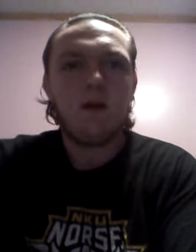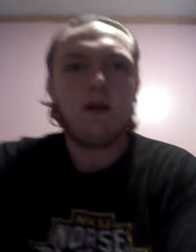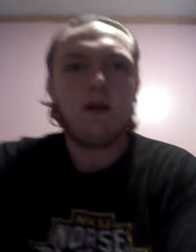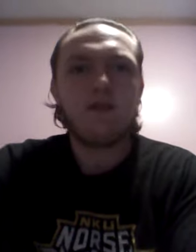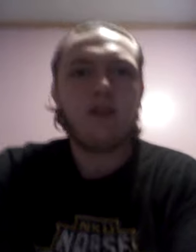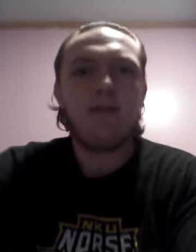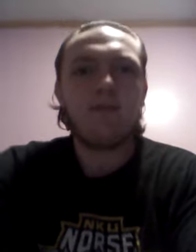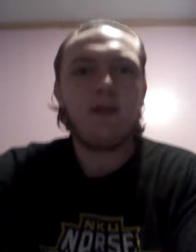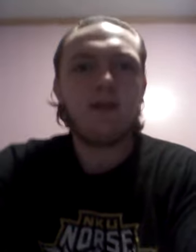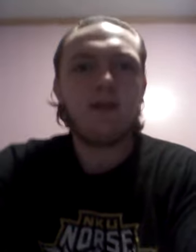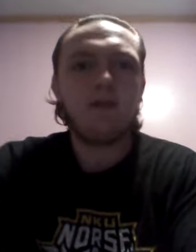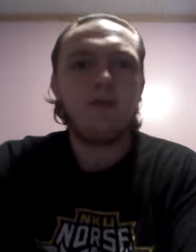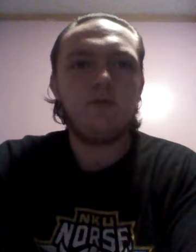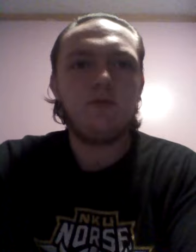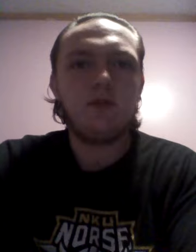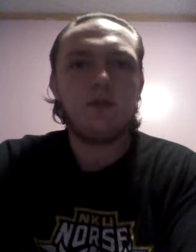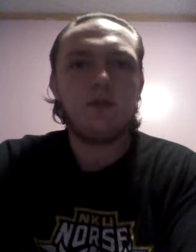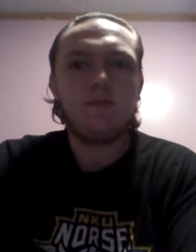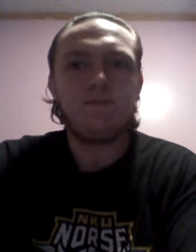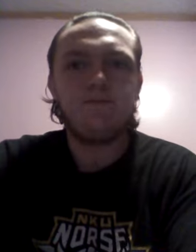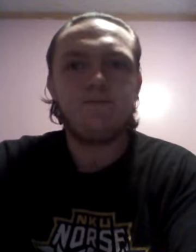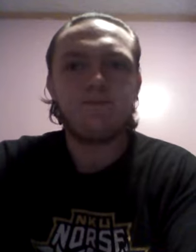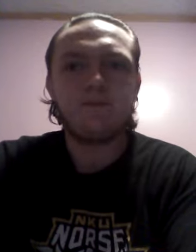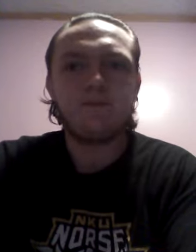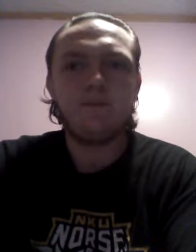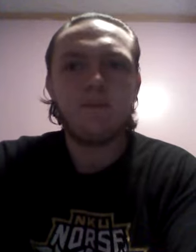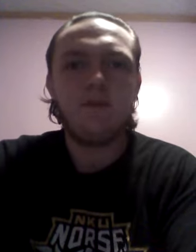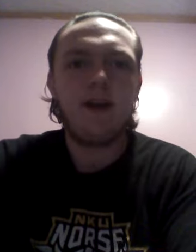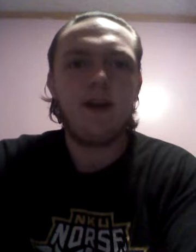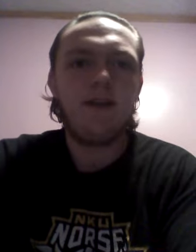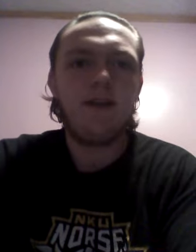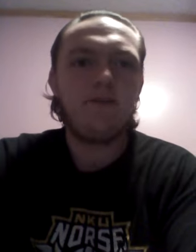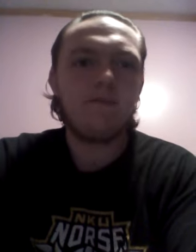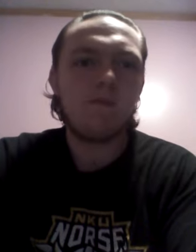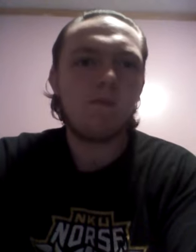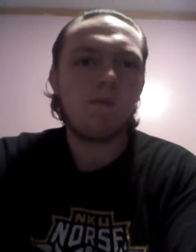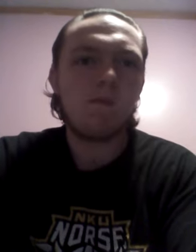Alright, so today for the latest news, we have,